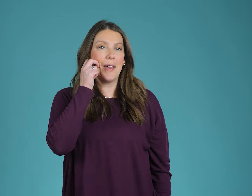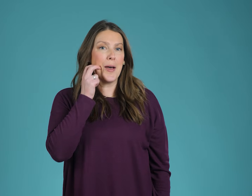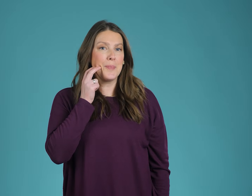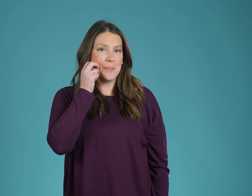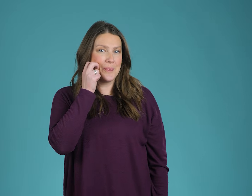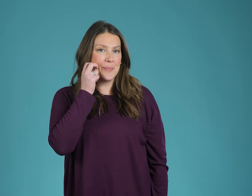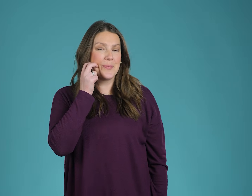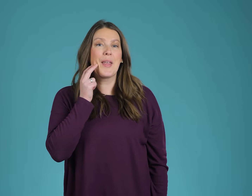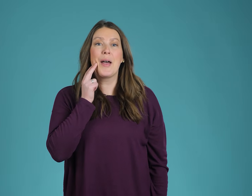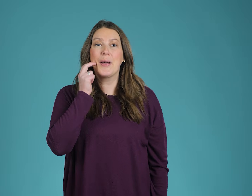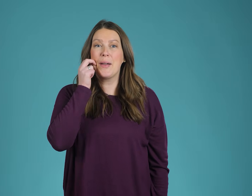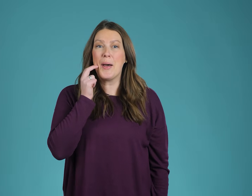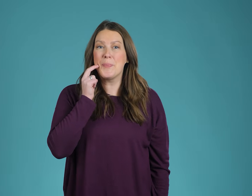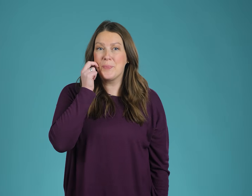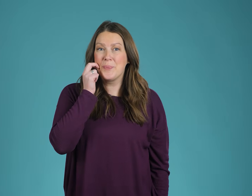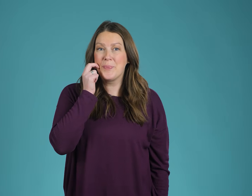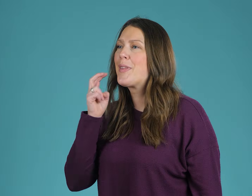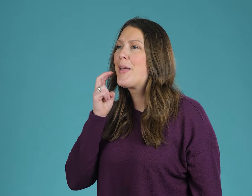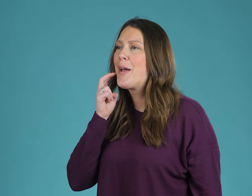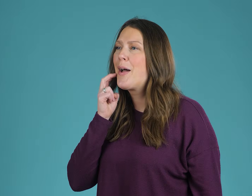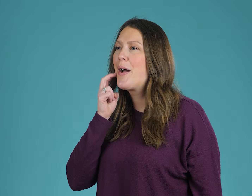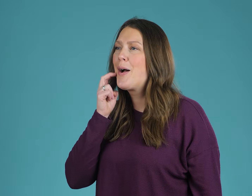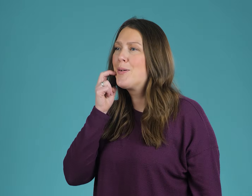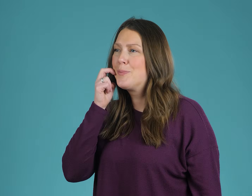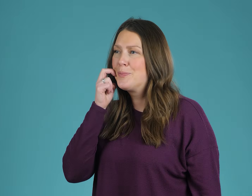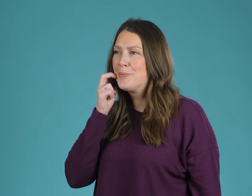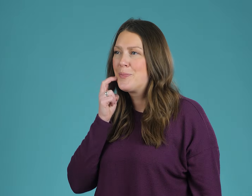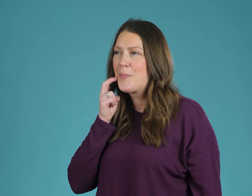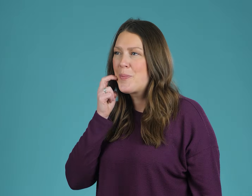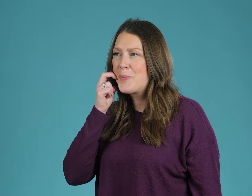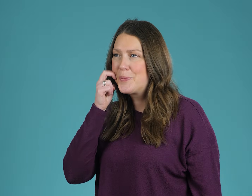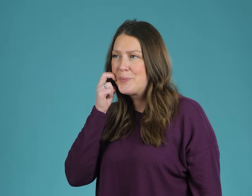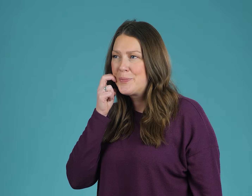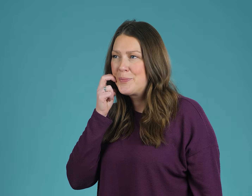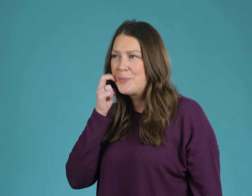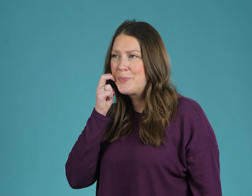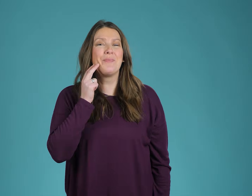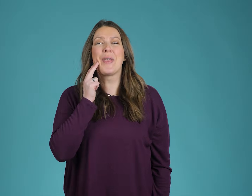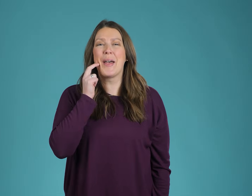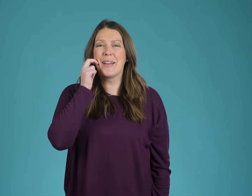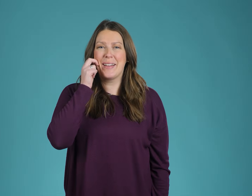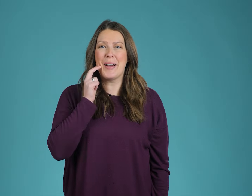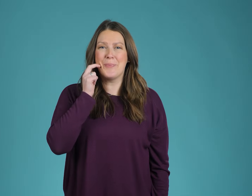Gum. Gum. It's like you're chewing gum. Gum.